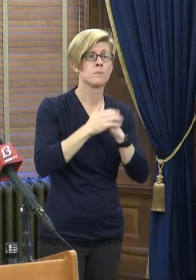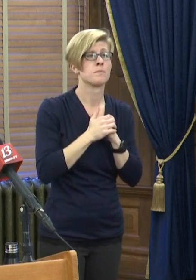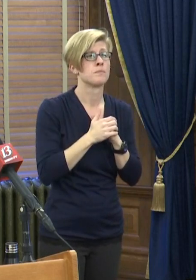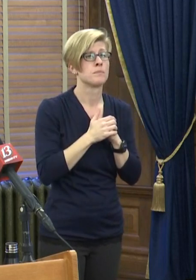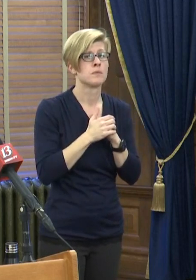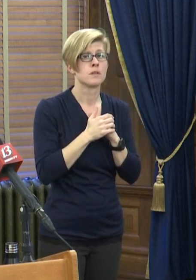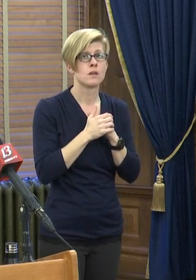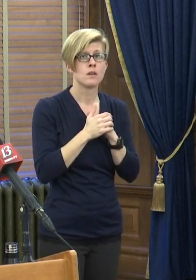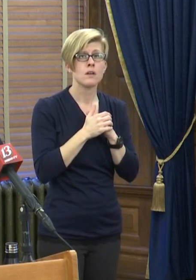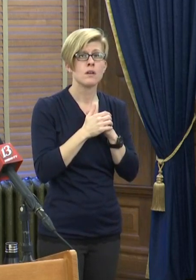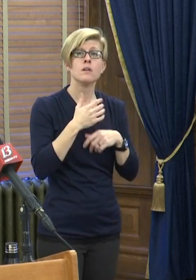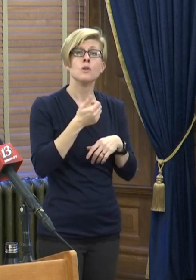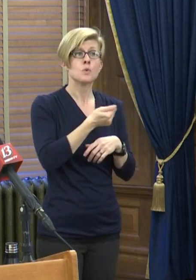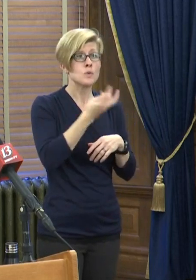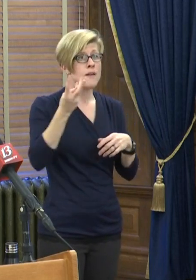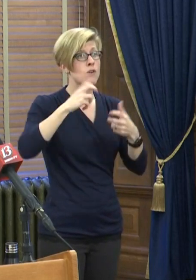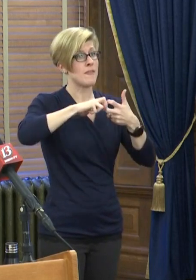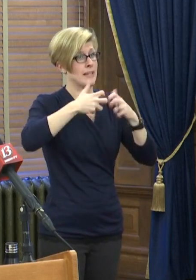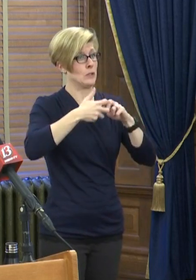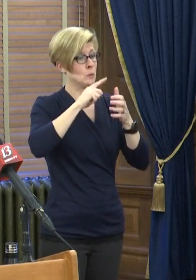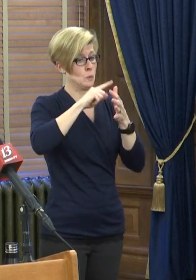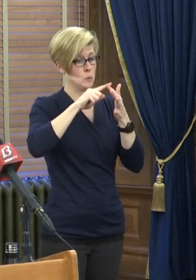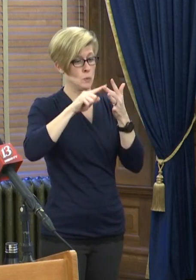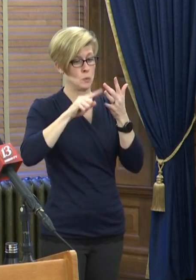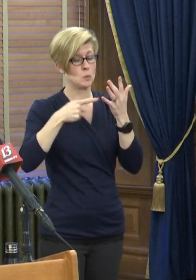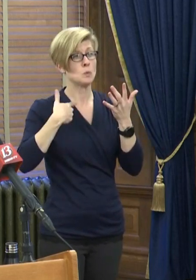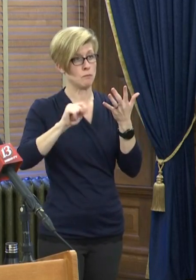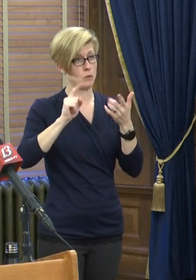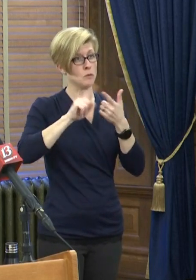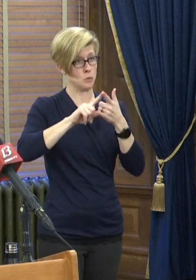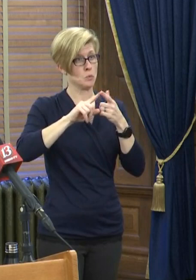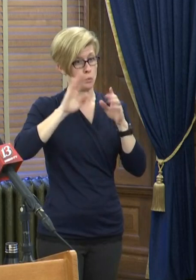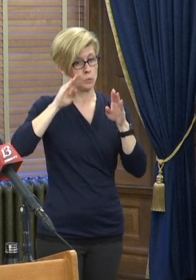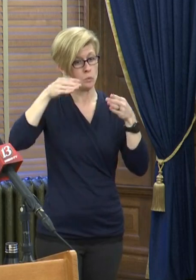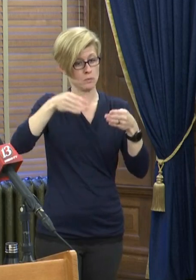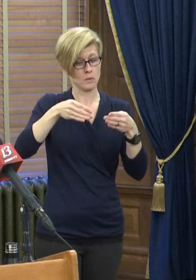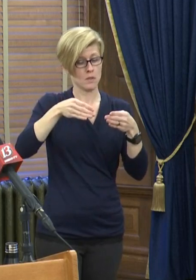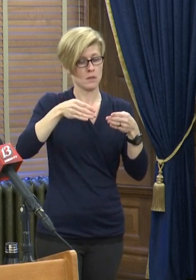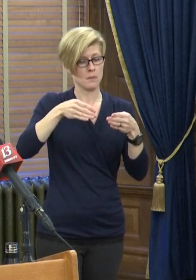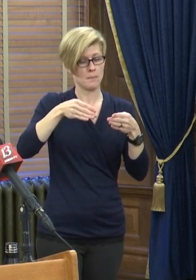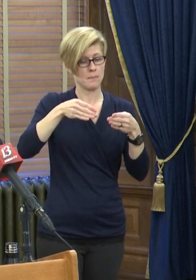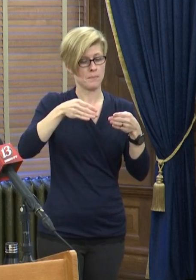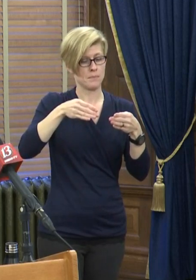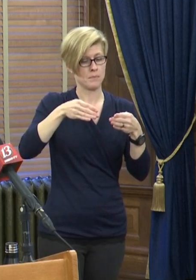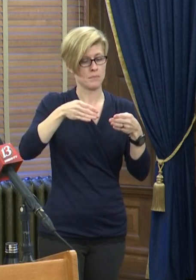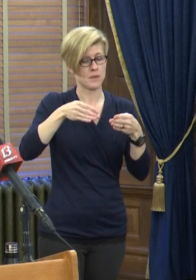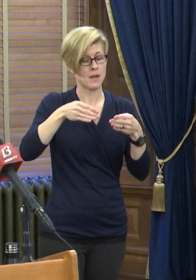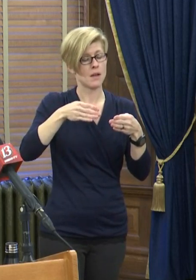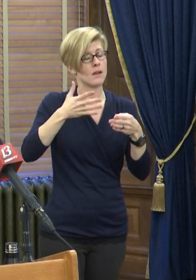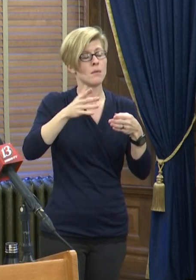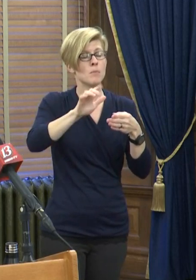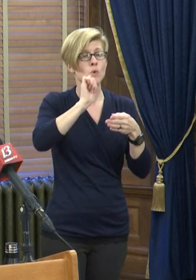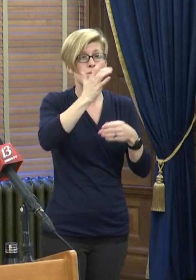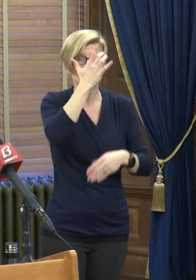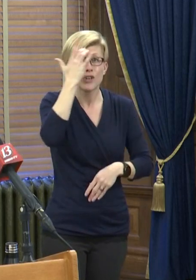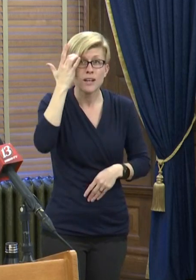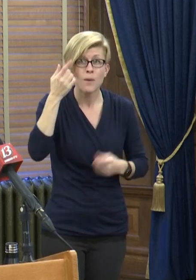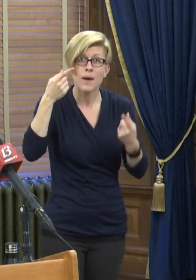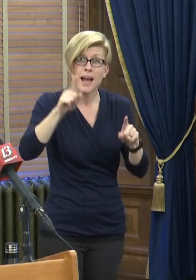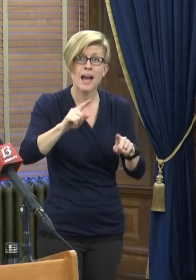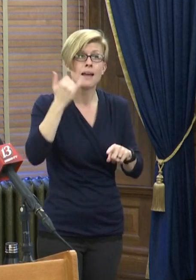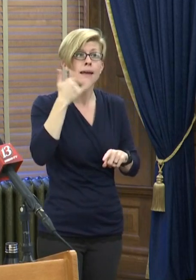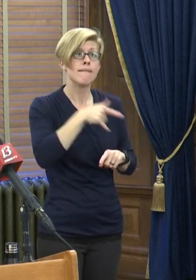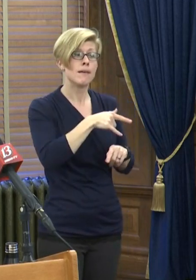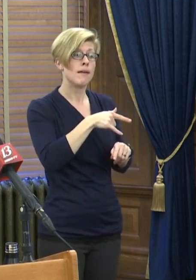addressed many of the immediate issues, we cannot lose sight of what happens when we do not maintain and modernize